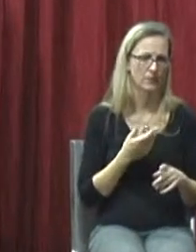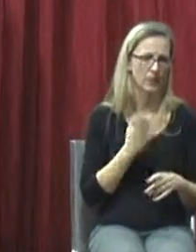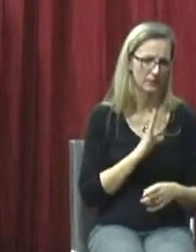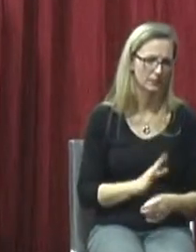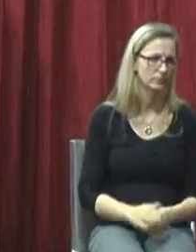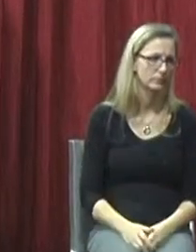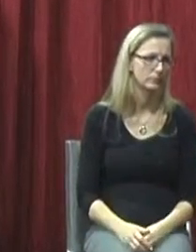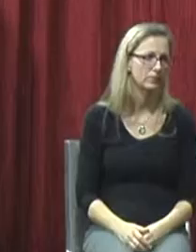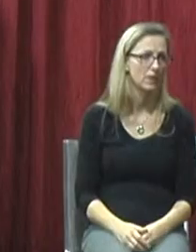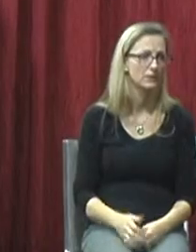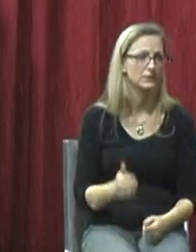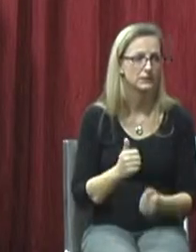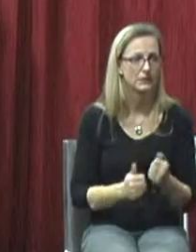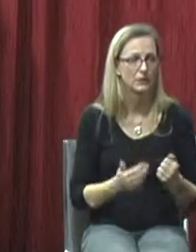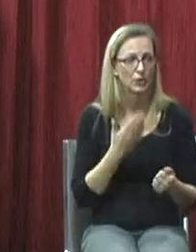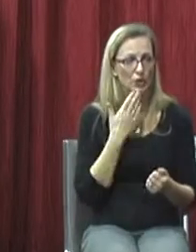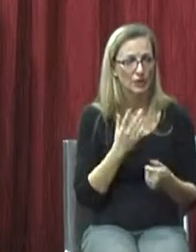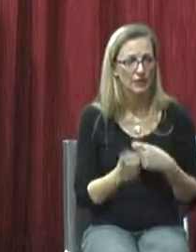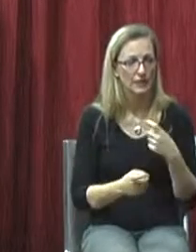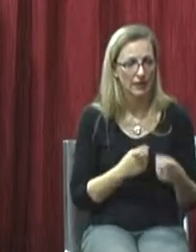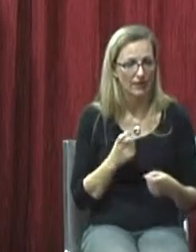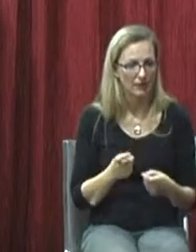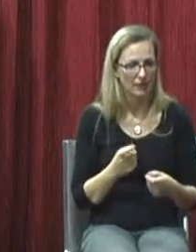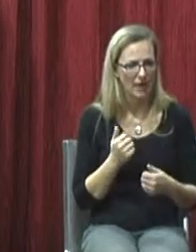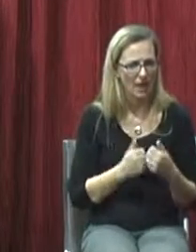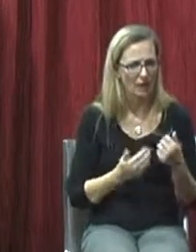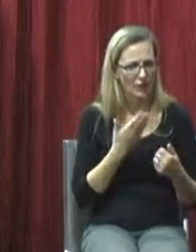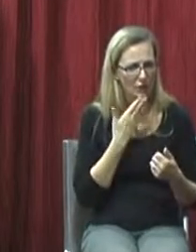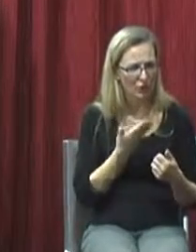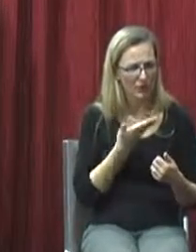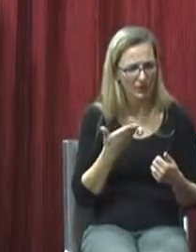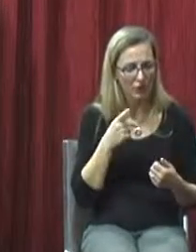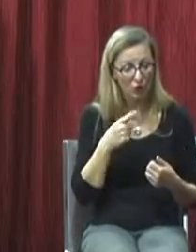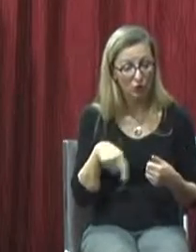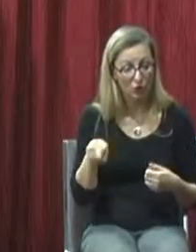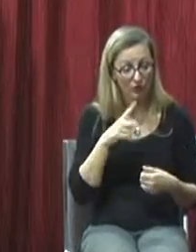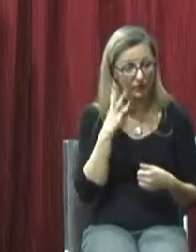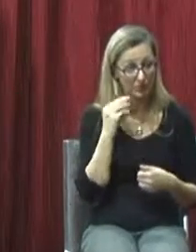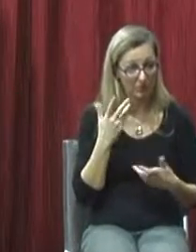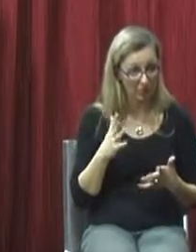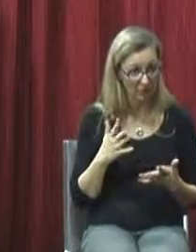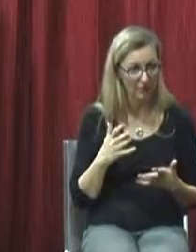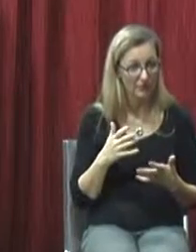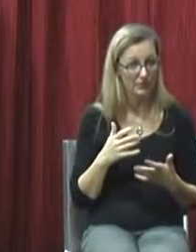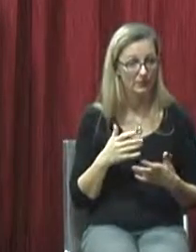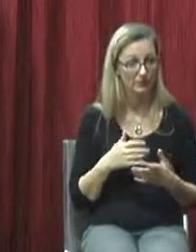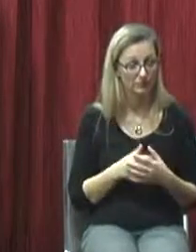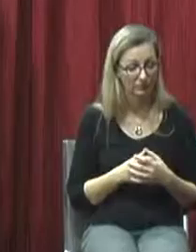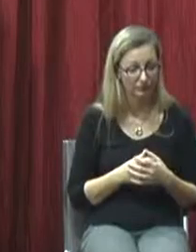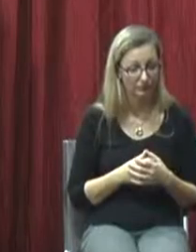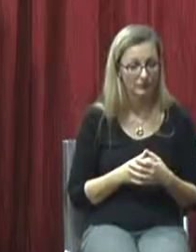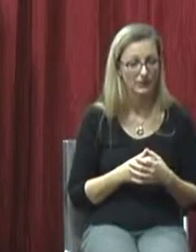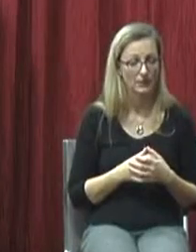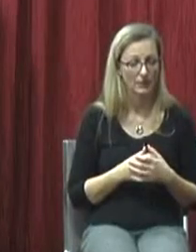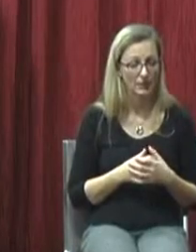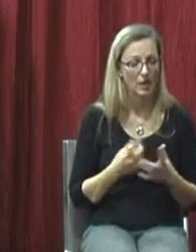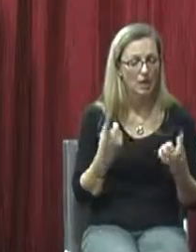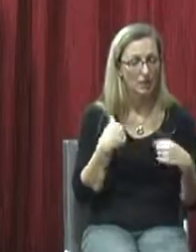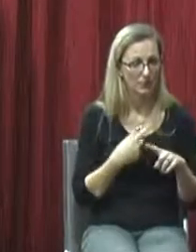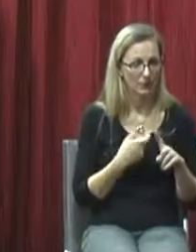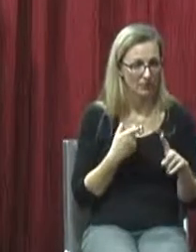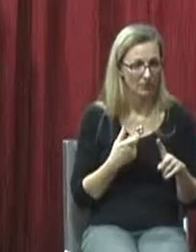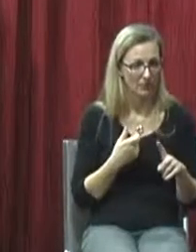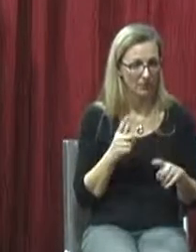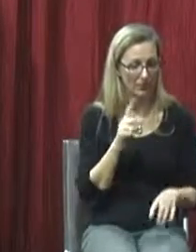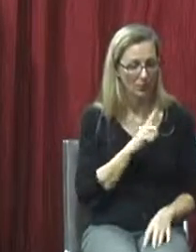God. Every good gift, every good thing you've experienced, are experiencing, and will experience, comes